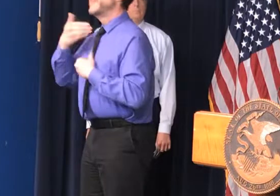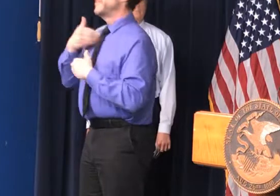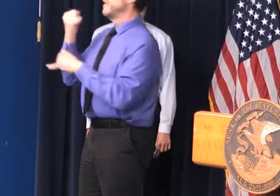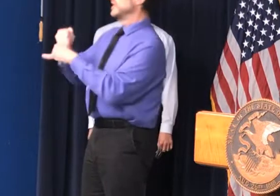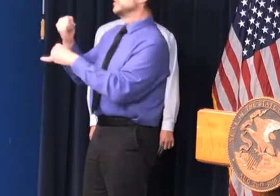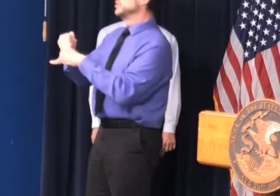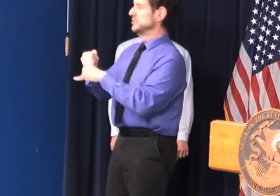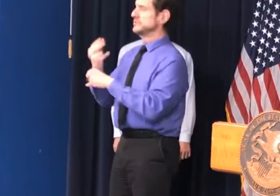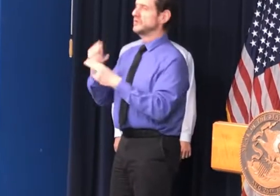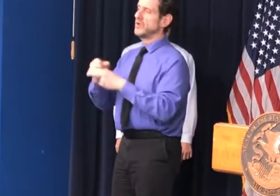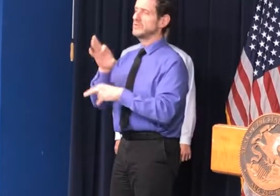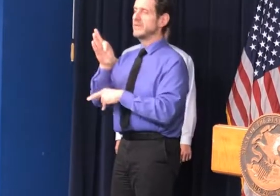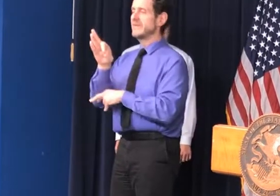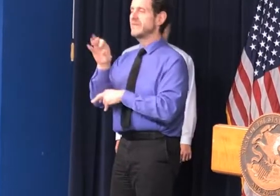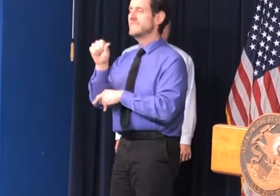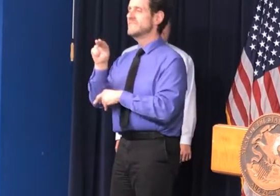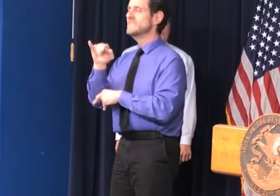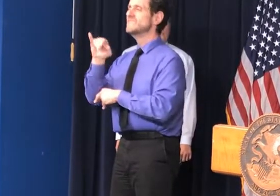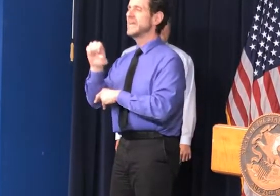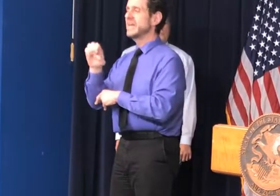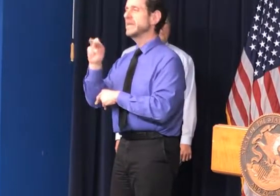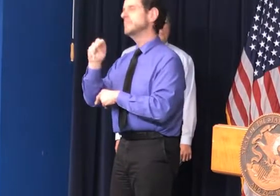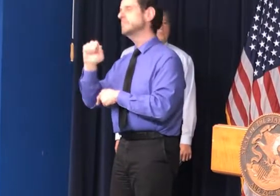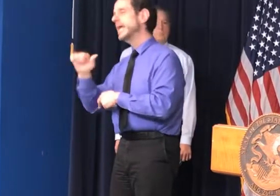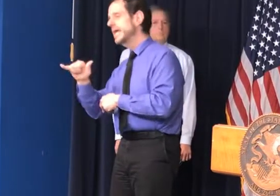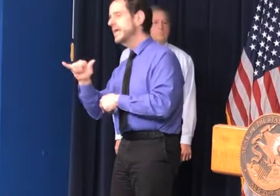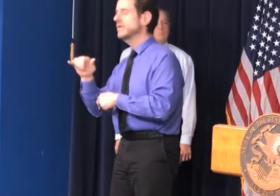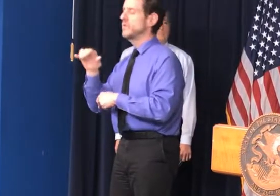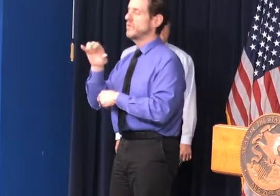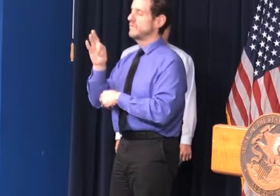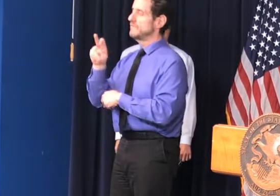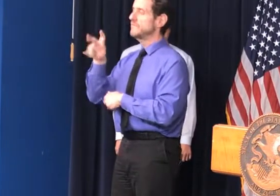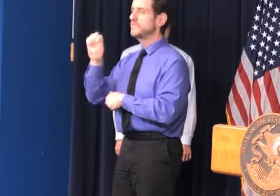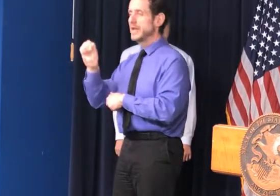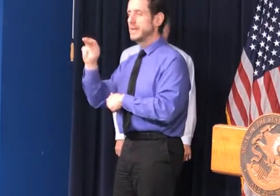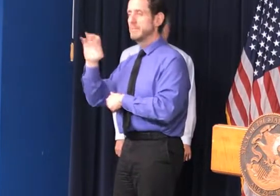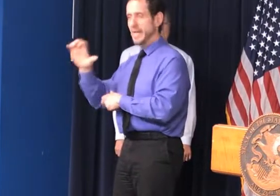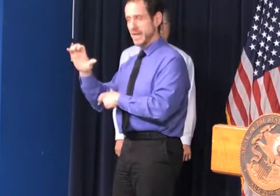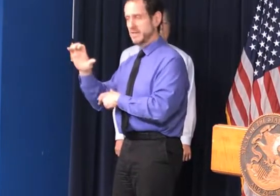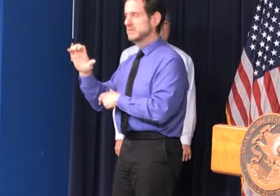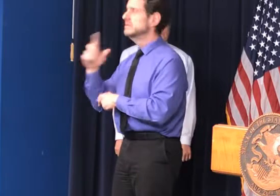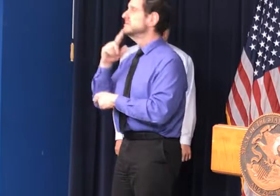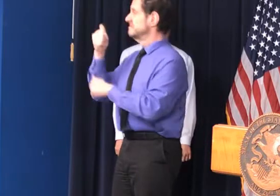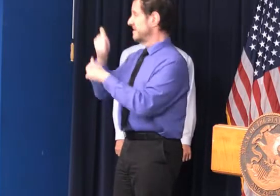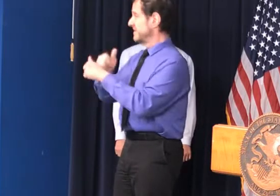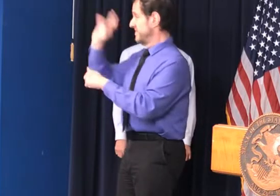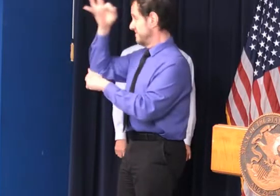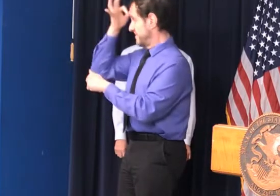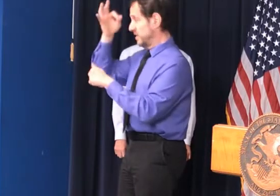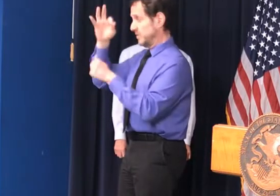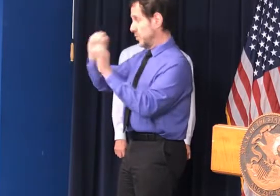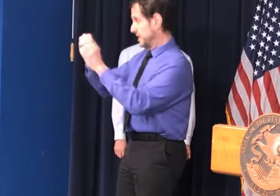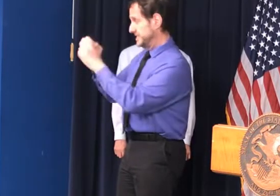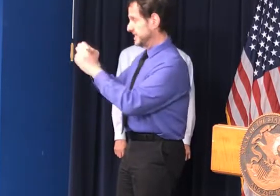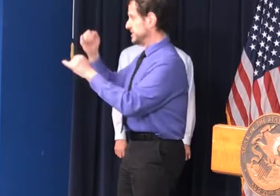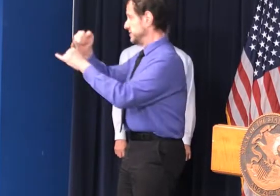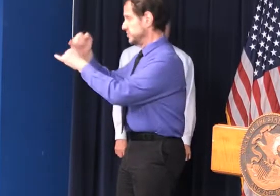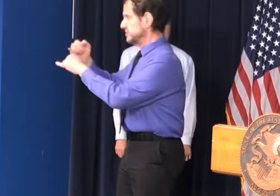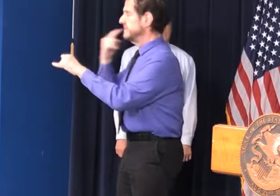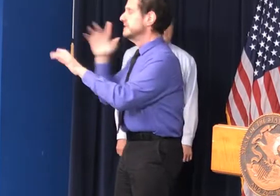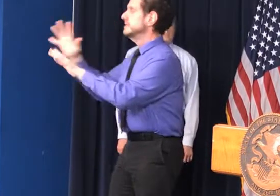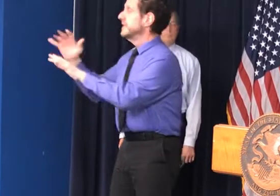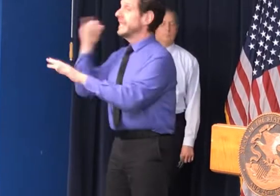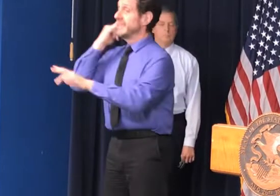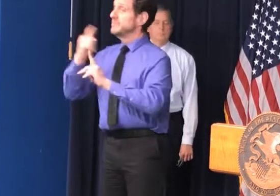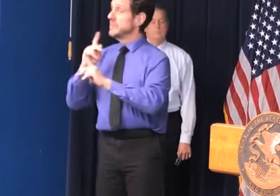and Freddie Mac, as well as others. I've asked each of those federal institutions to offer all